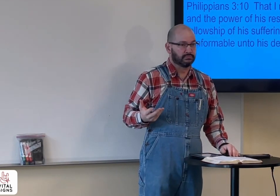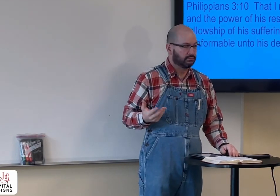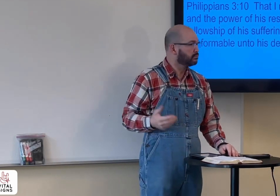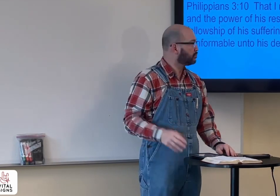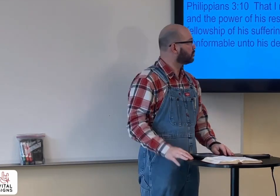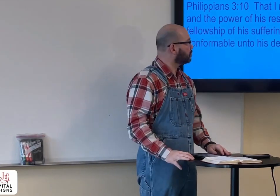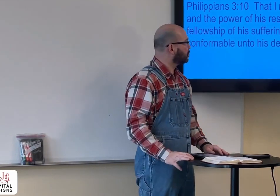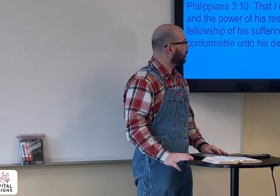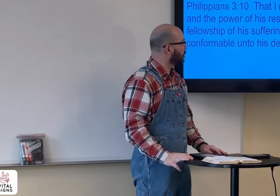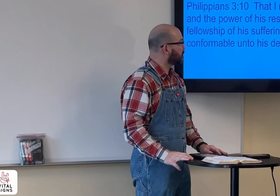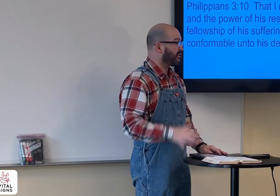Father.